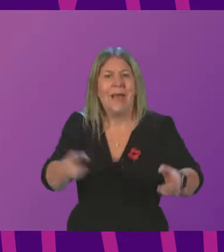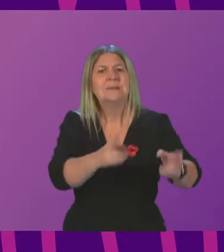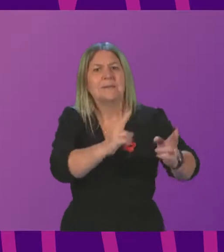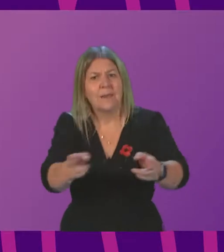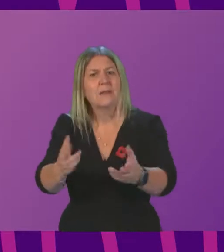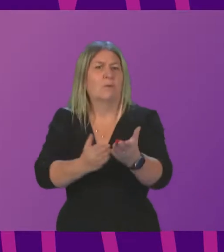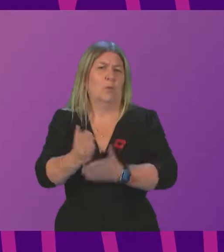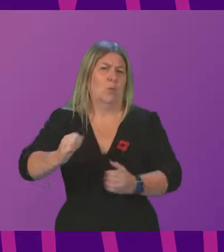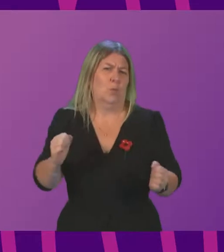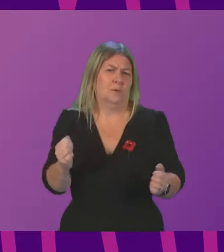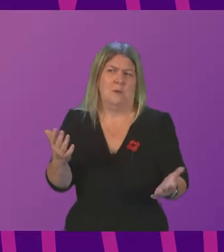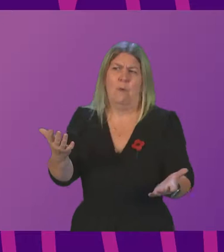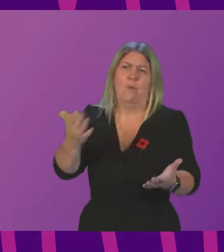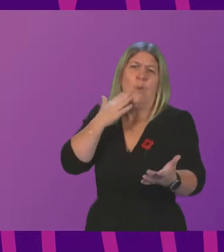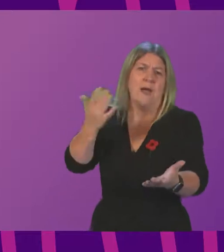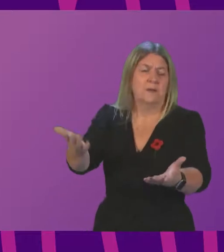First Minister.